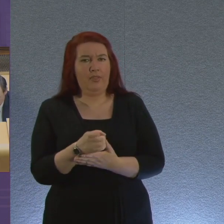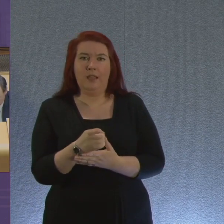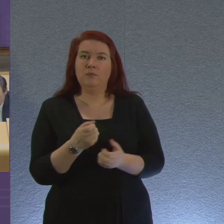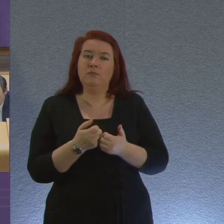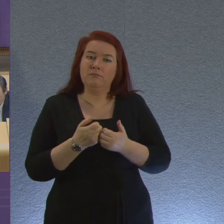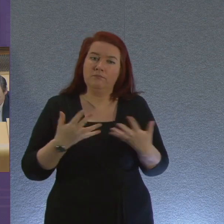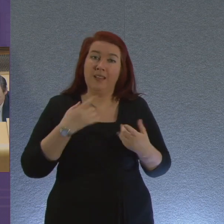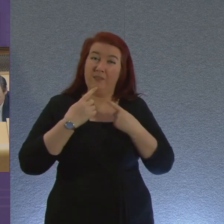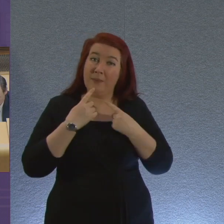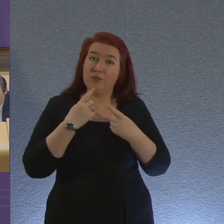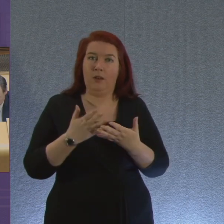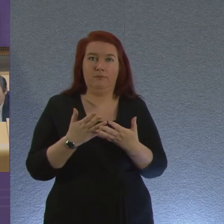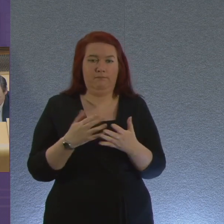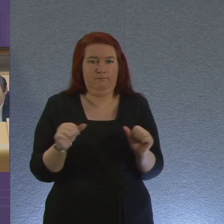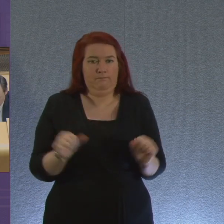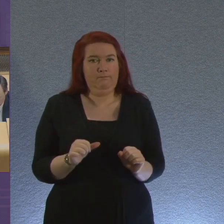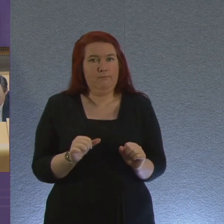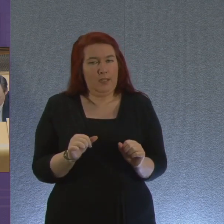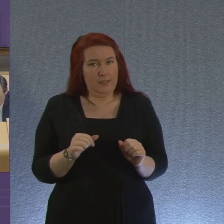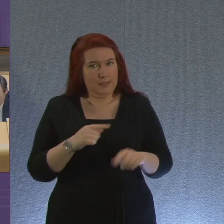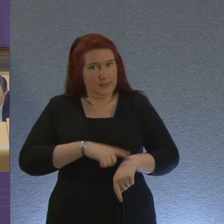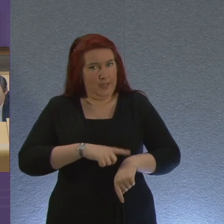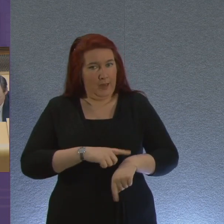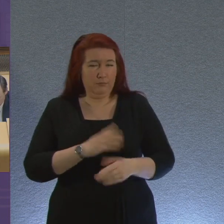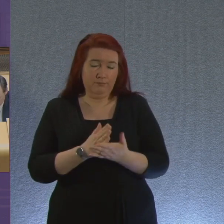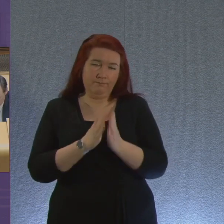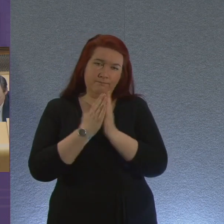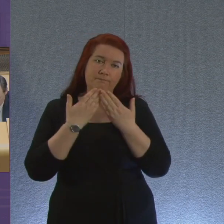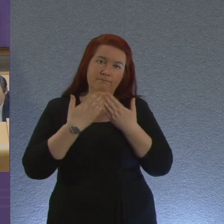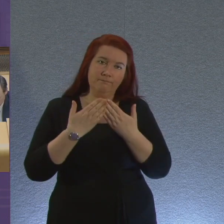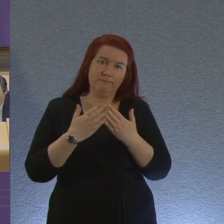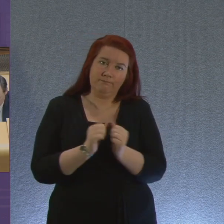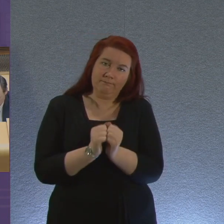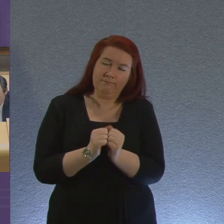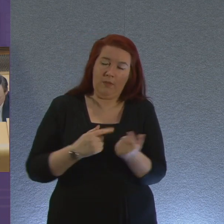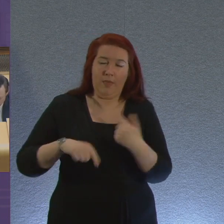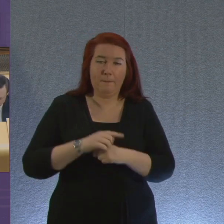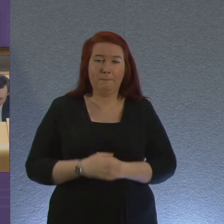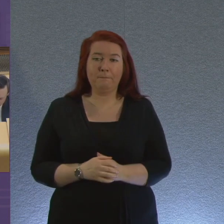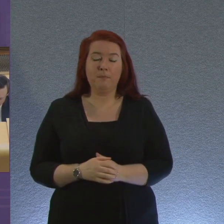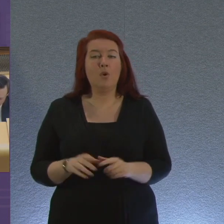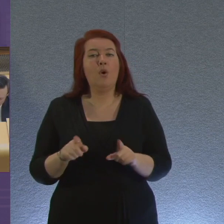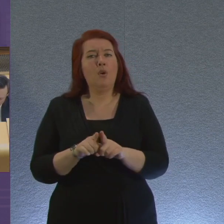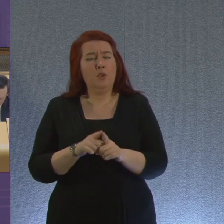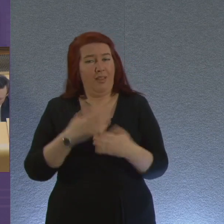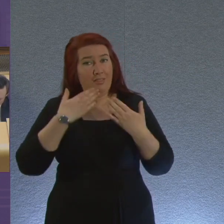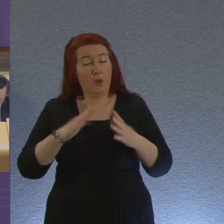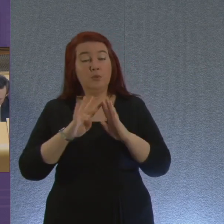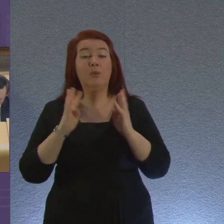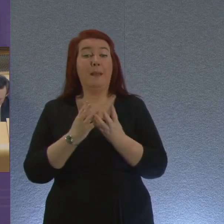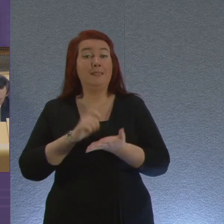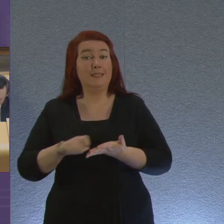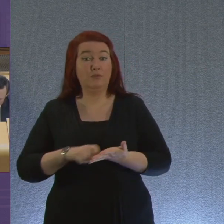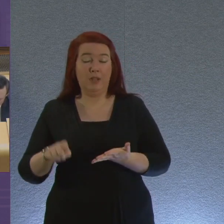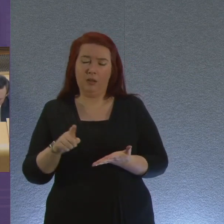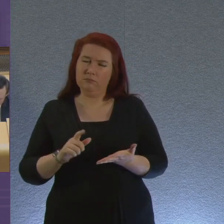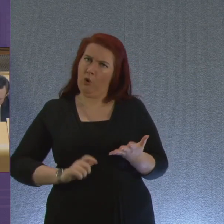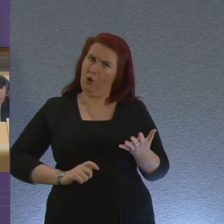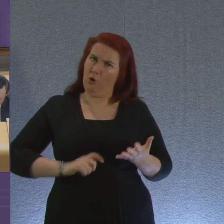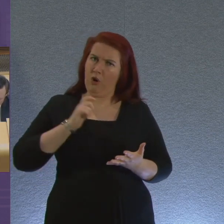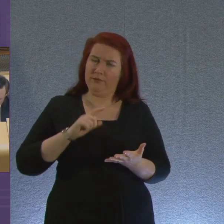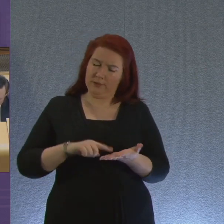of individuals, and we should be grateful to them all. Can I also record my thanks to the Cabinet Secretary for the cooperative way in which he has approached